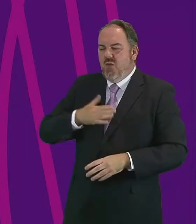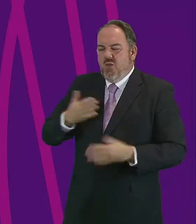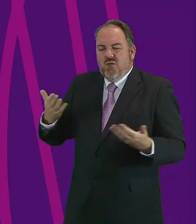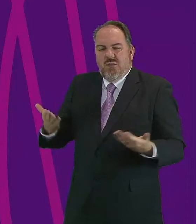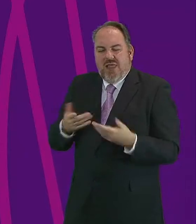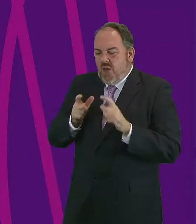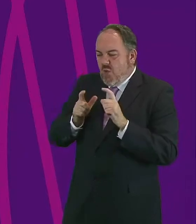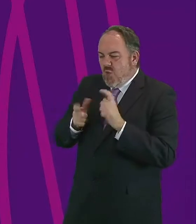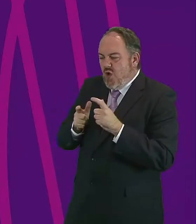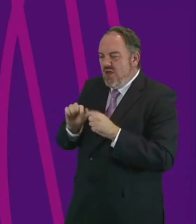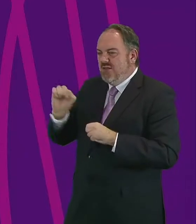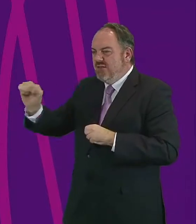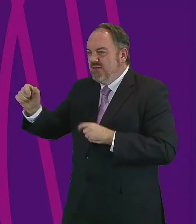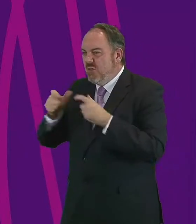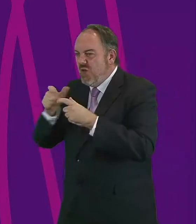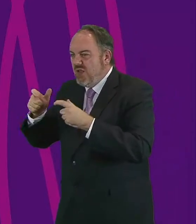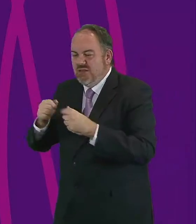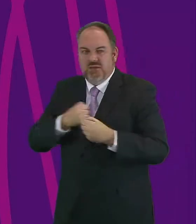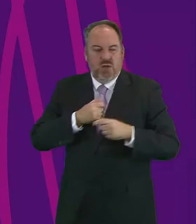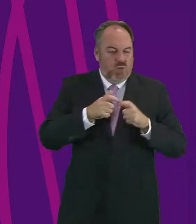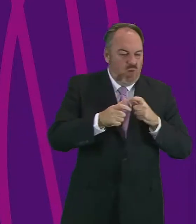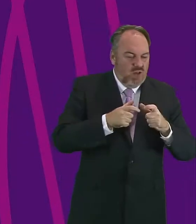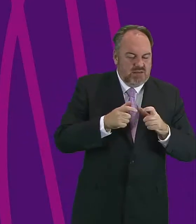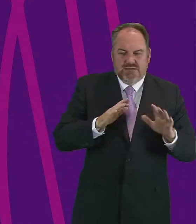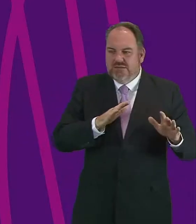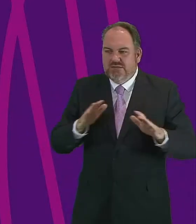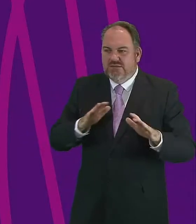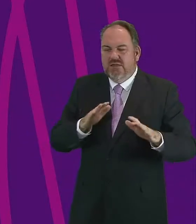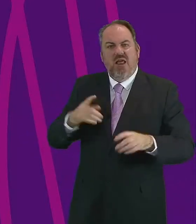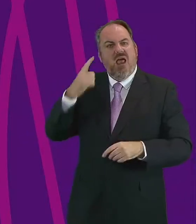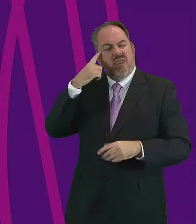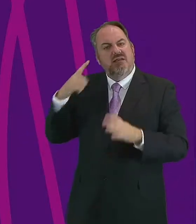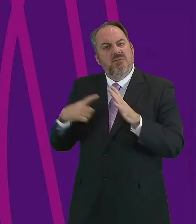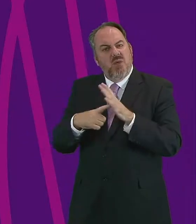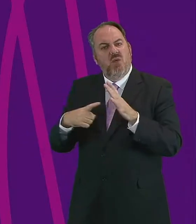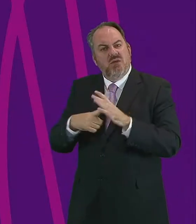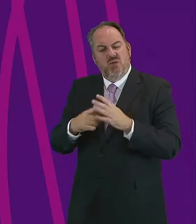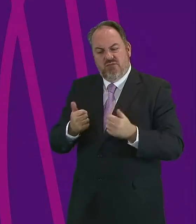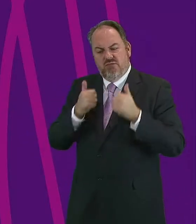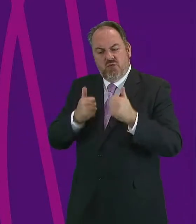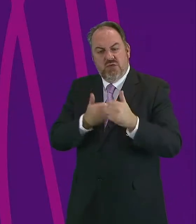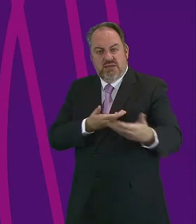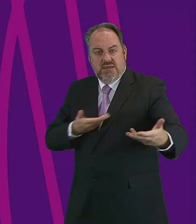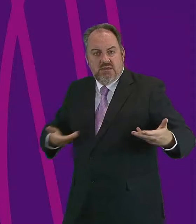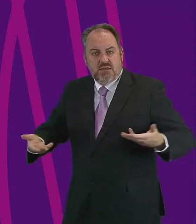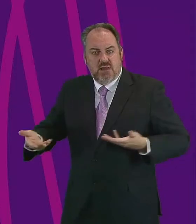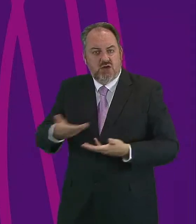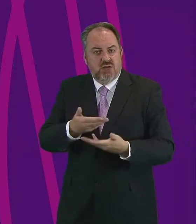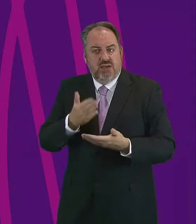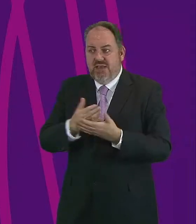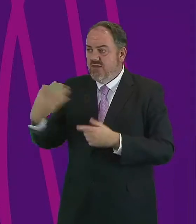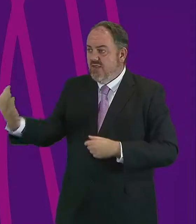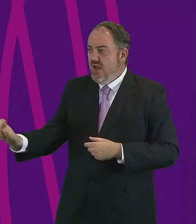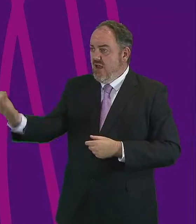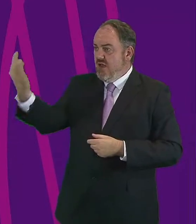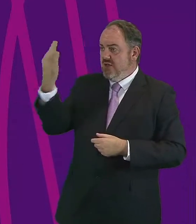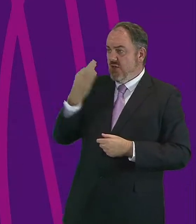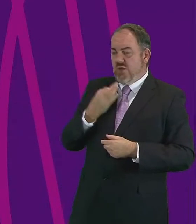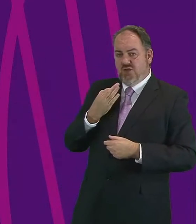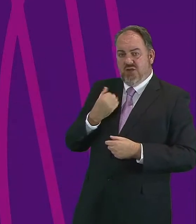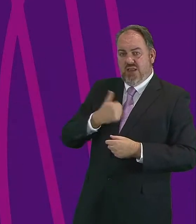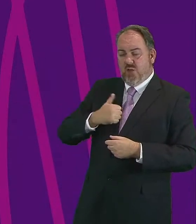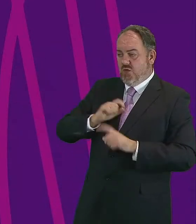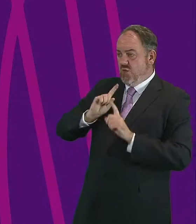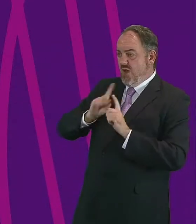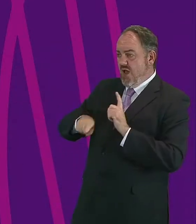between discussion and speculation. He used the word discussion. You know, if a minister is asked a question and wants to inform people and answers